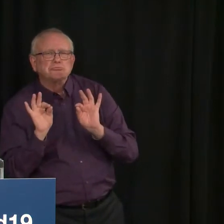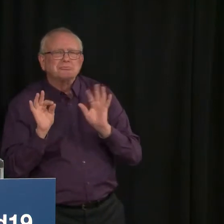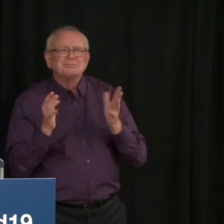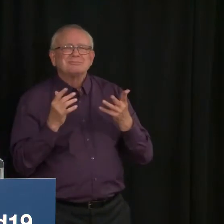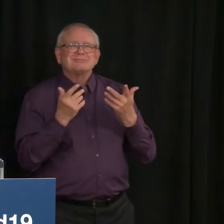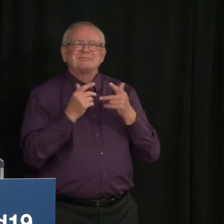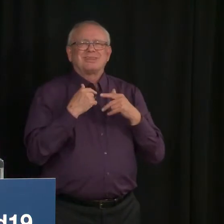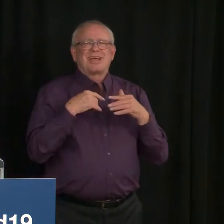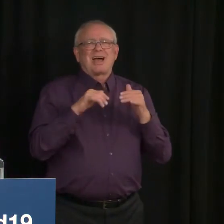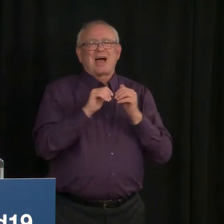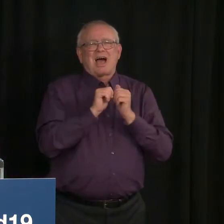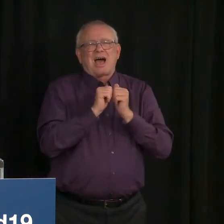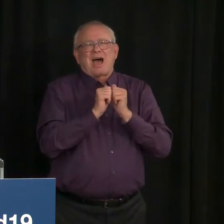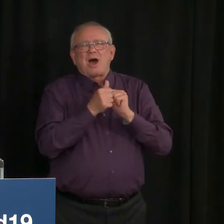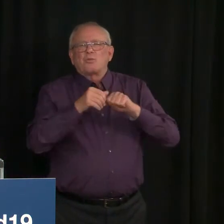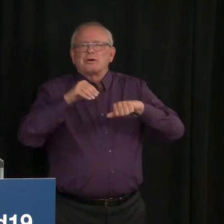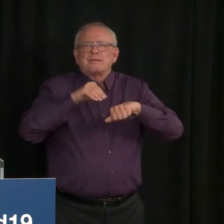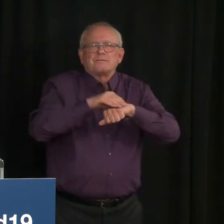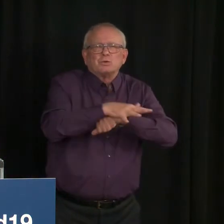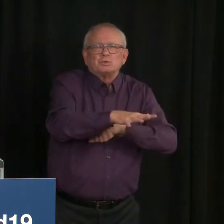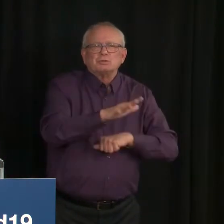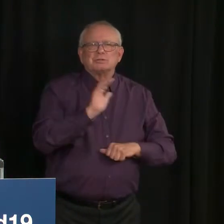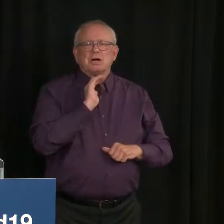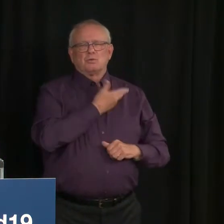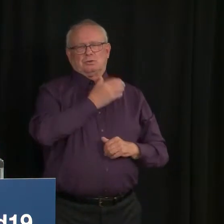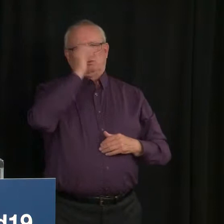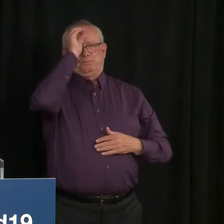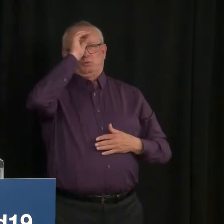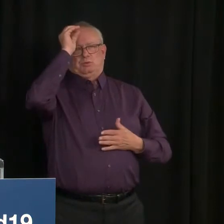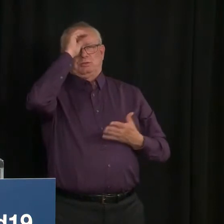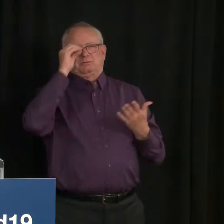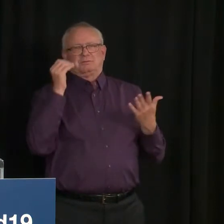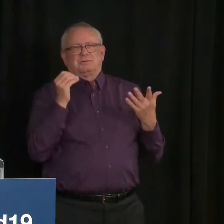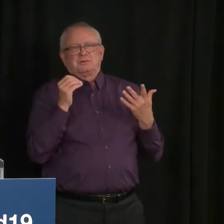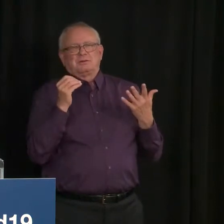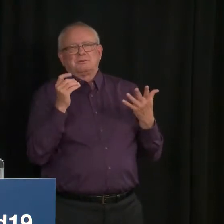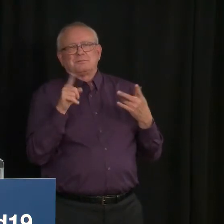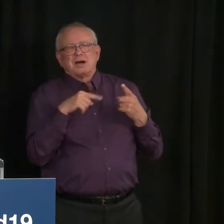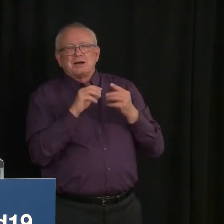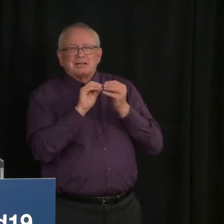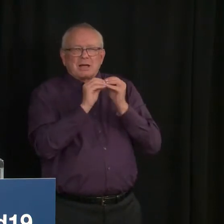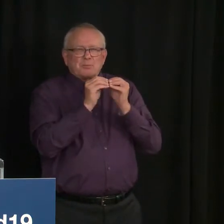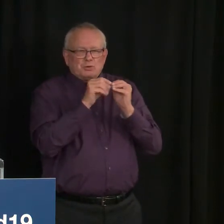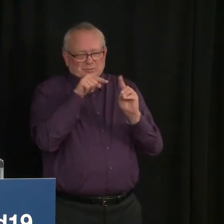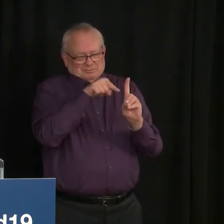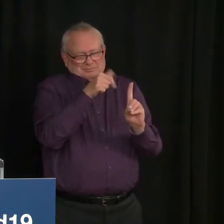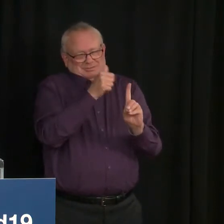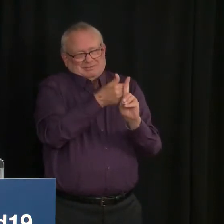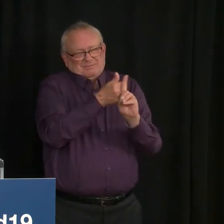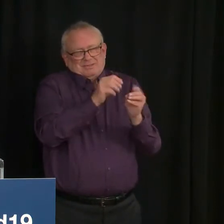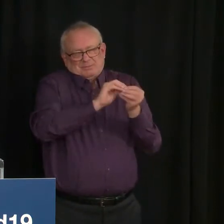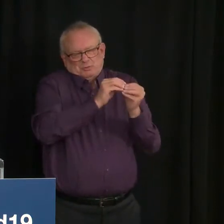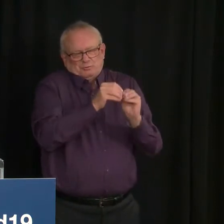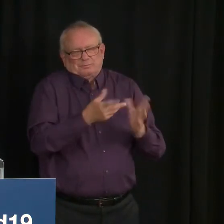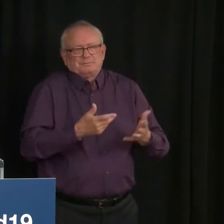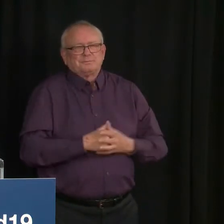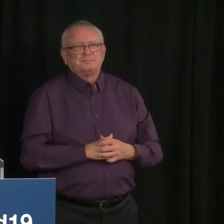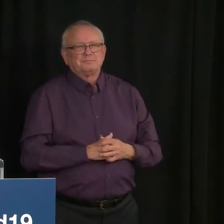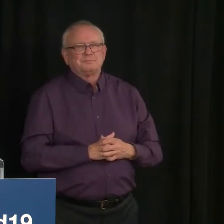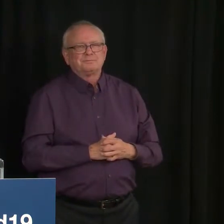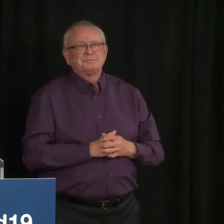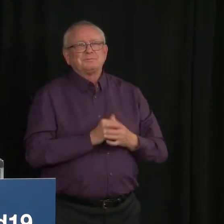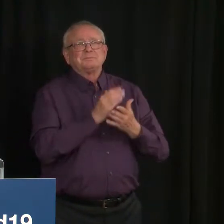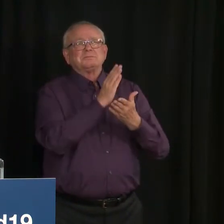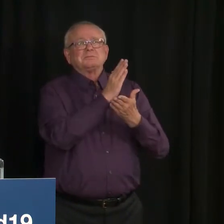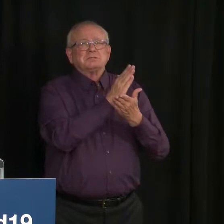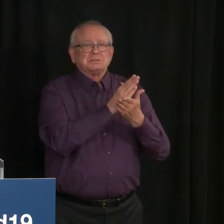our focus on increasing vaccination rates in areas where maybe there's not been the same kind of uptake, as well